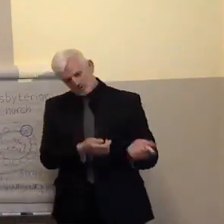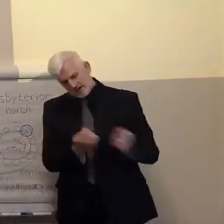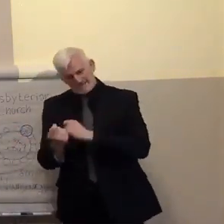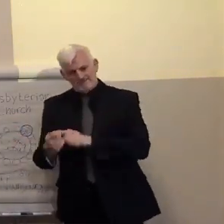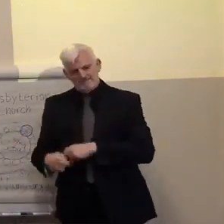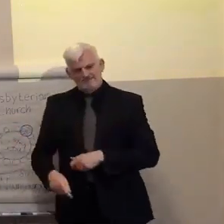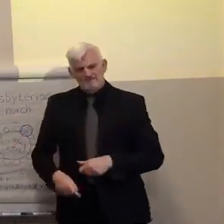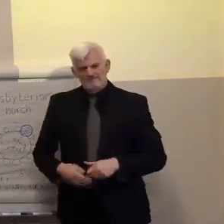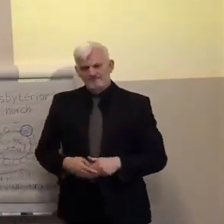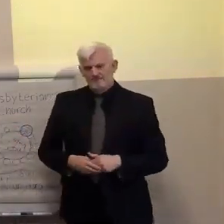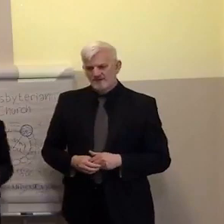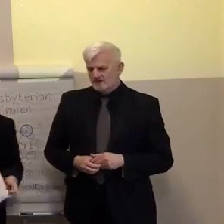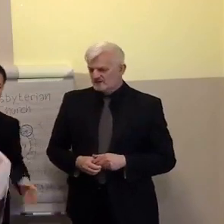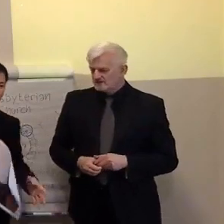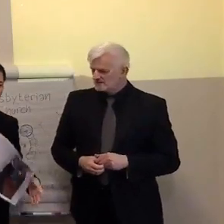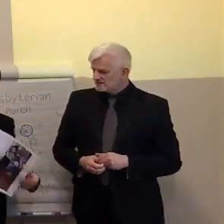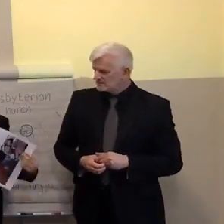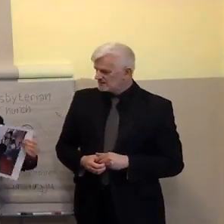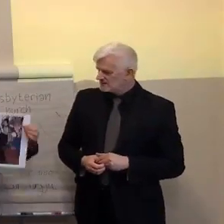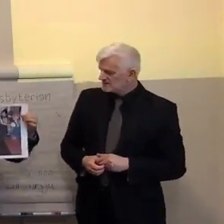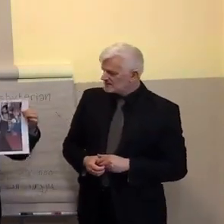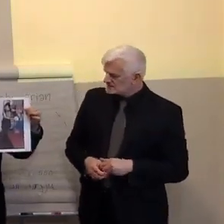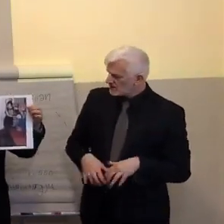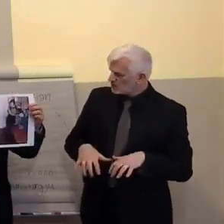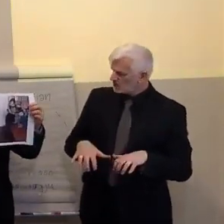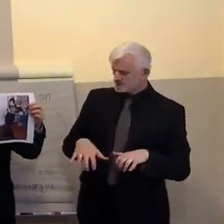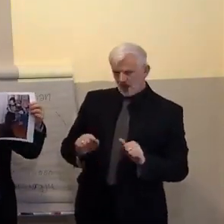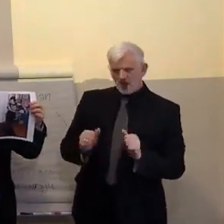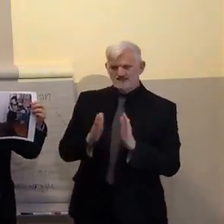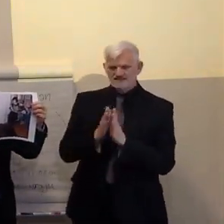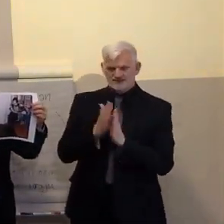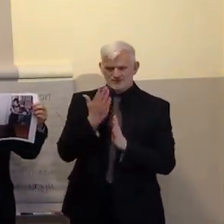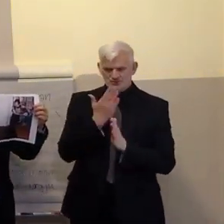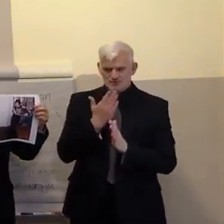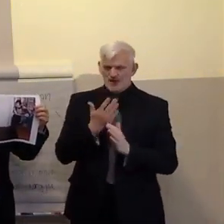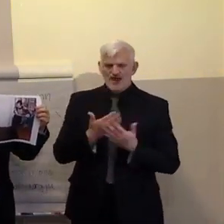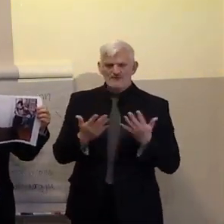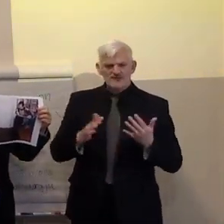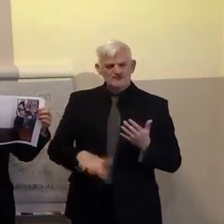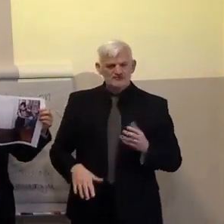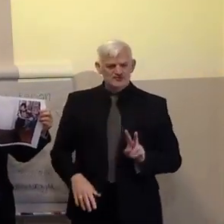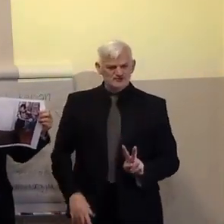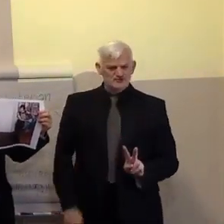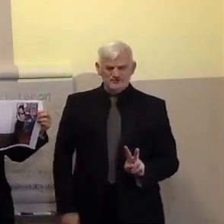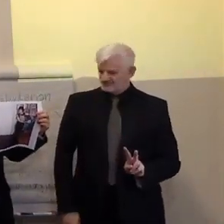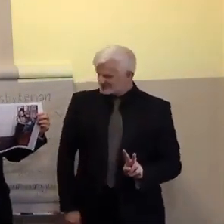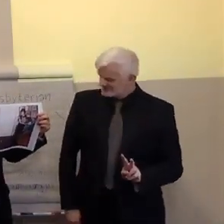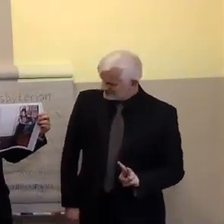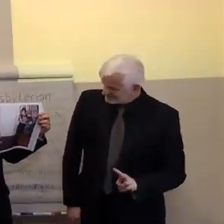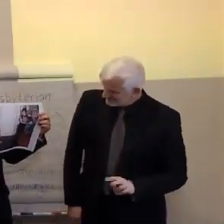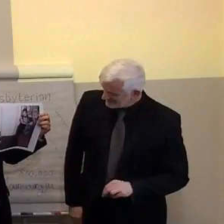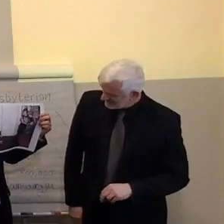So we began to start Sunday school with 2 children. They were very, very happy to be with